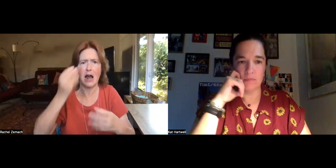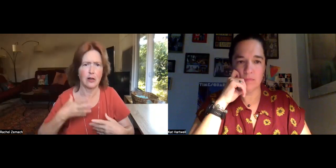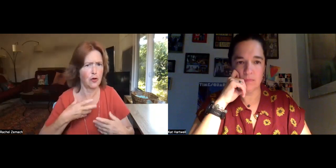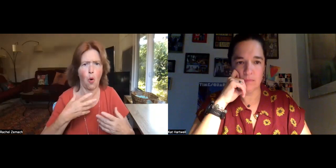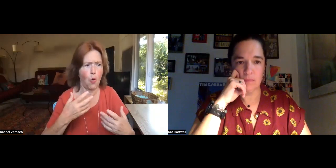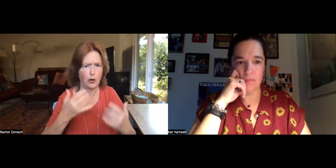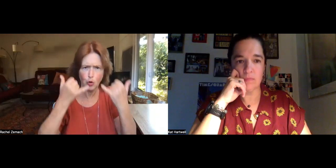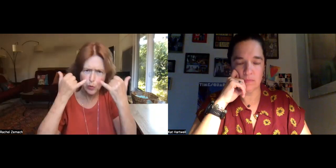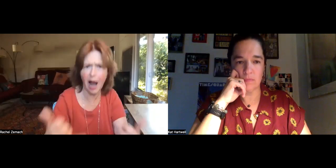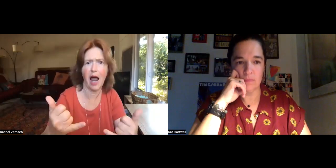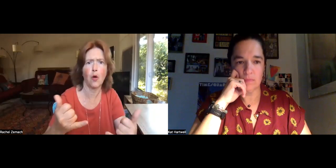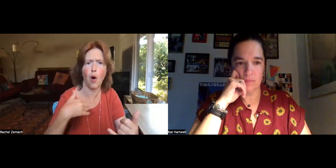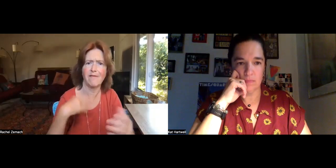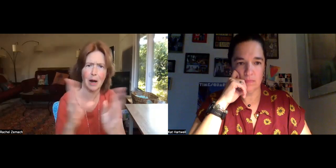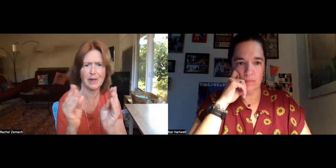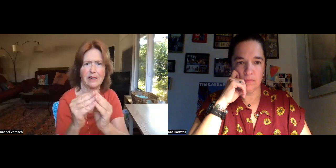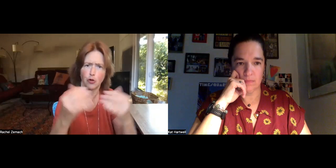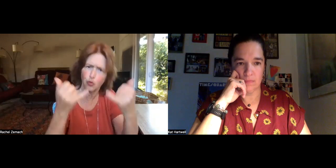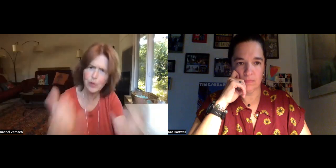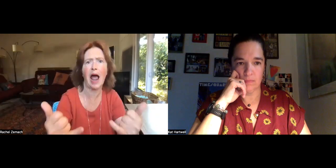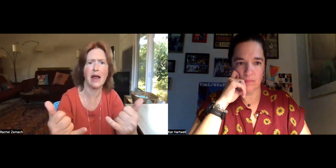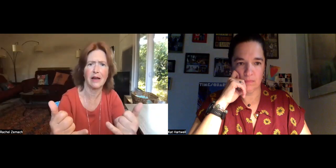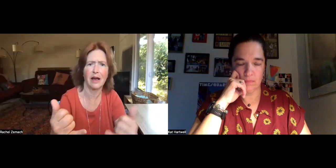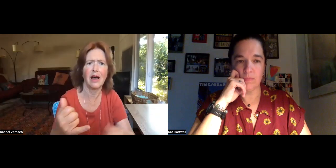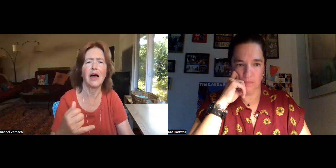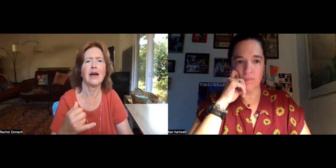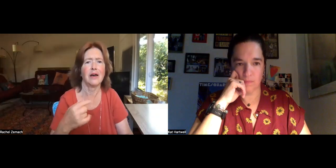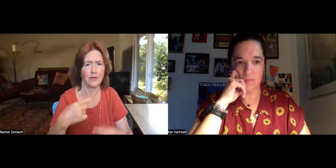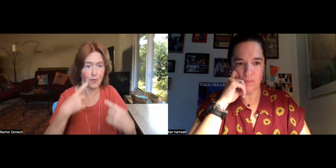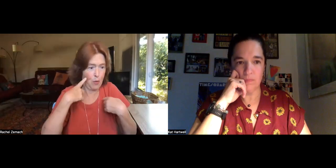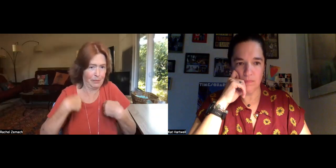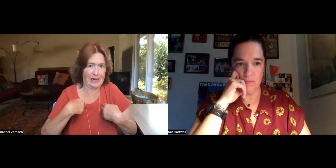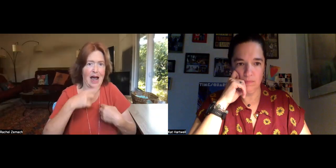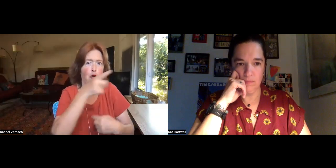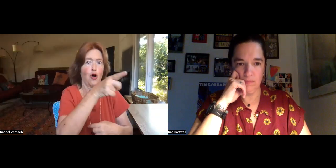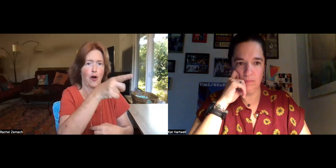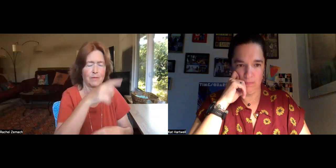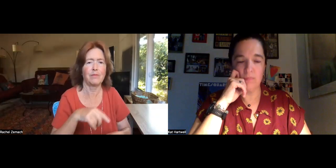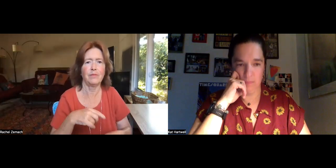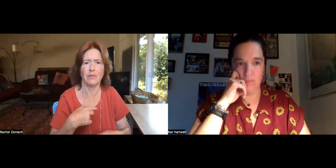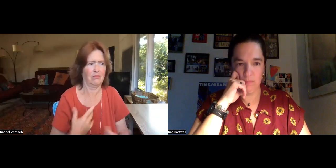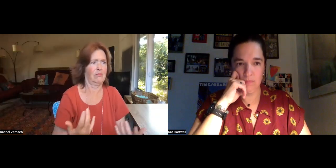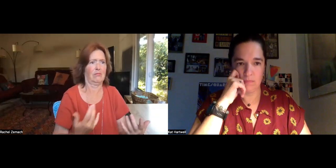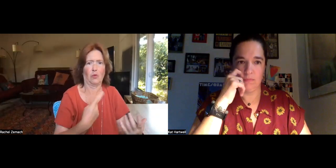us know today we're having a meeting today. Me and her,